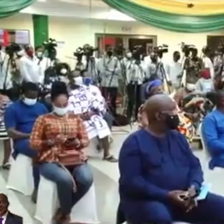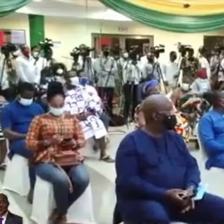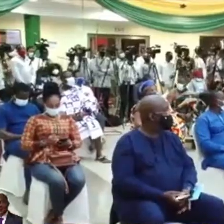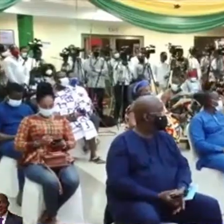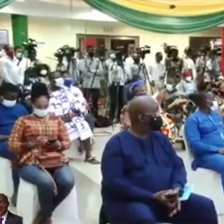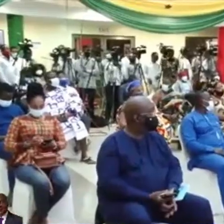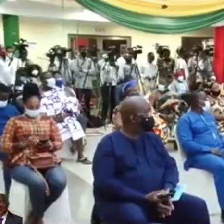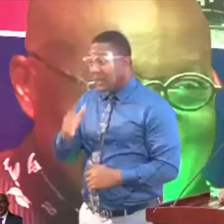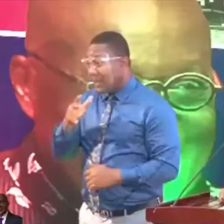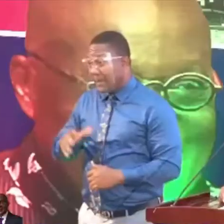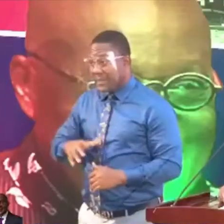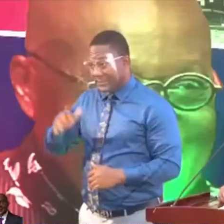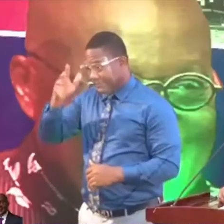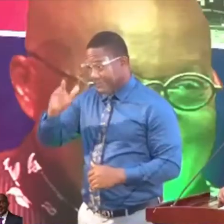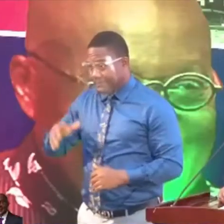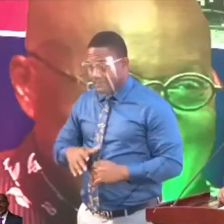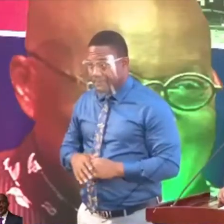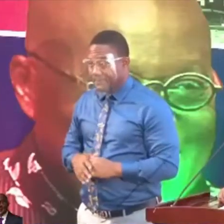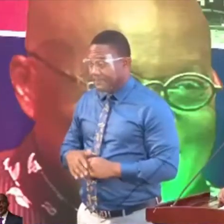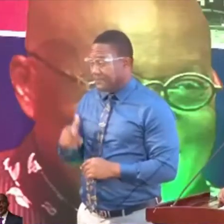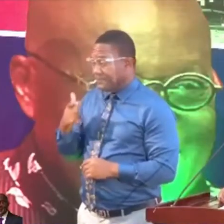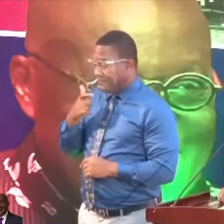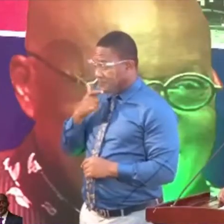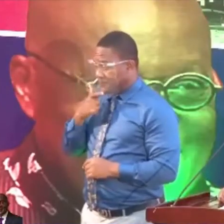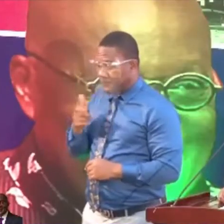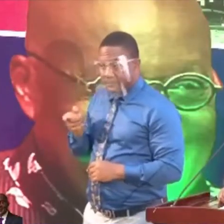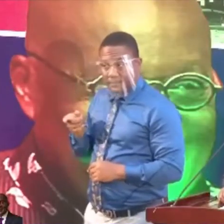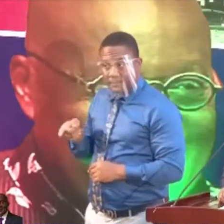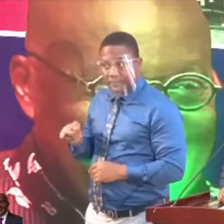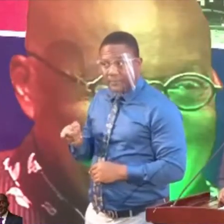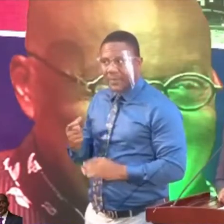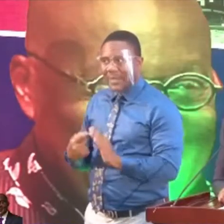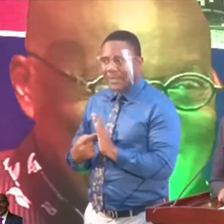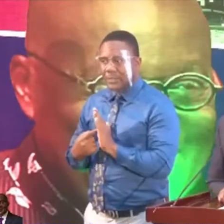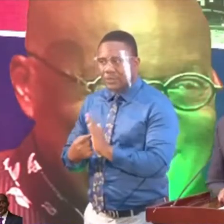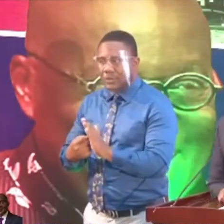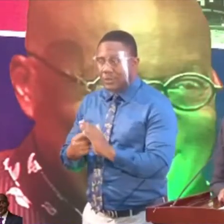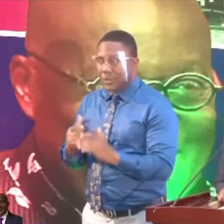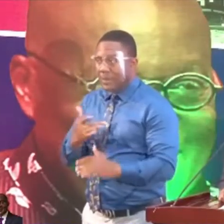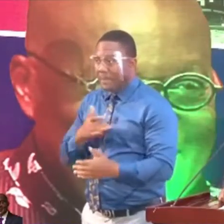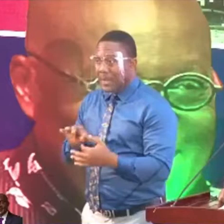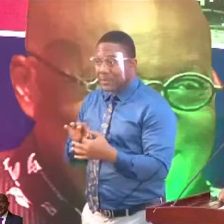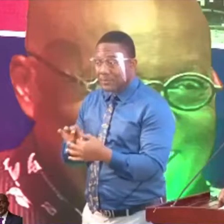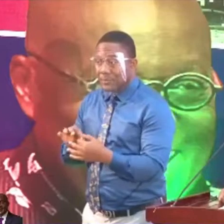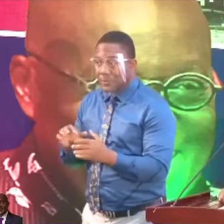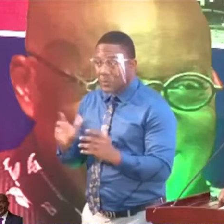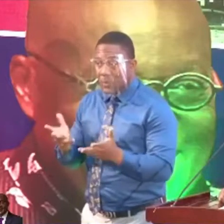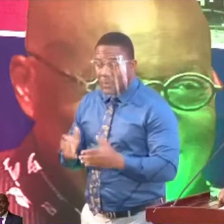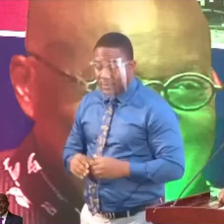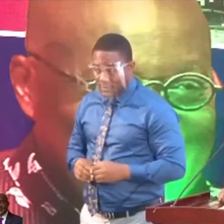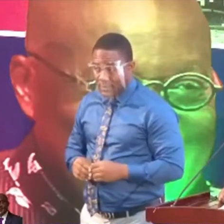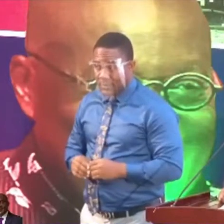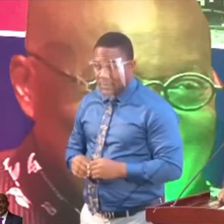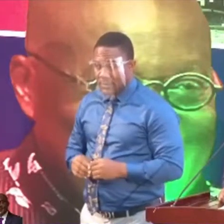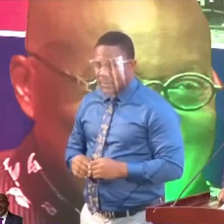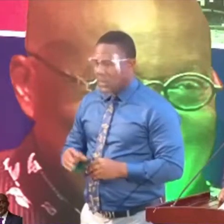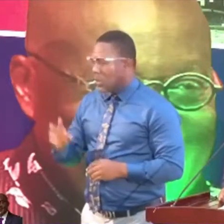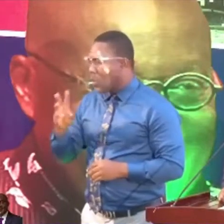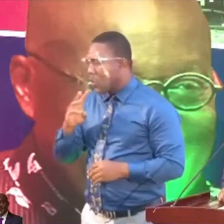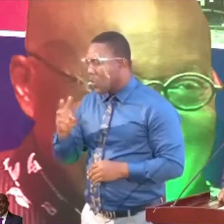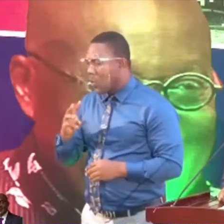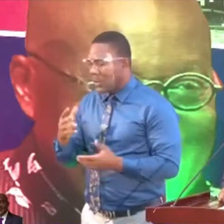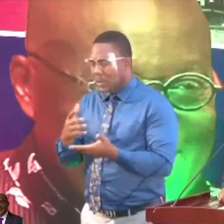Ladies and gentlemen, President Akufo-Addo has further demonstrated his commitment to addressing the irrigation